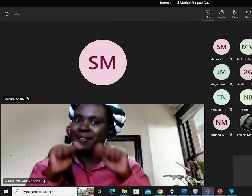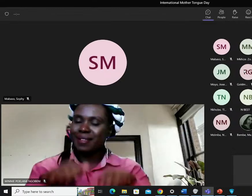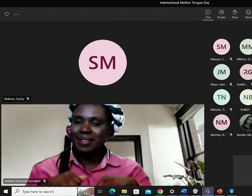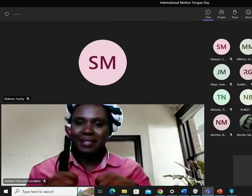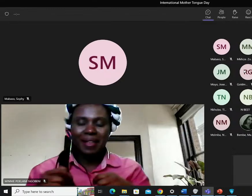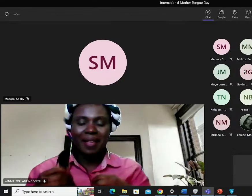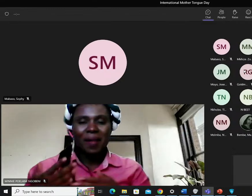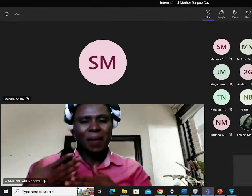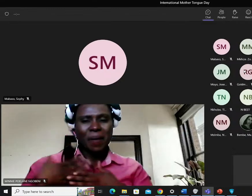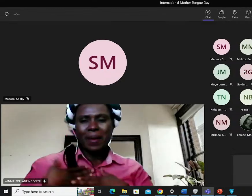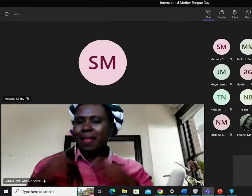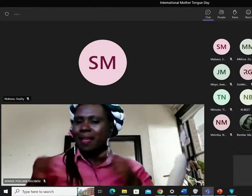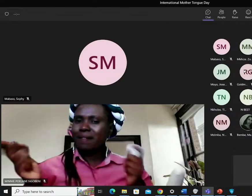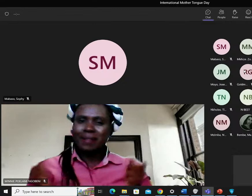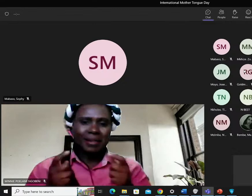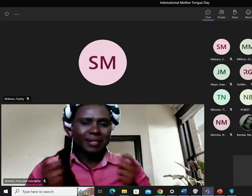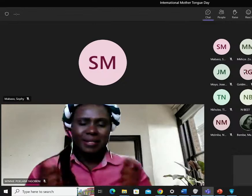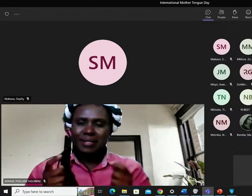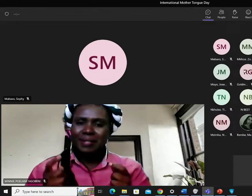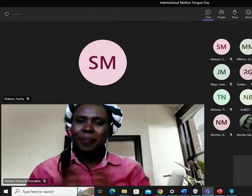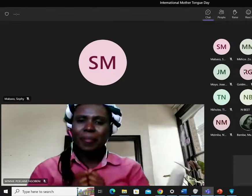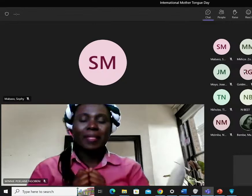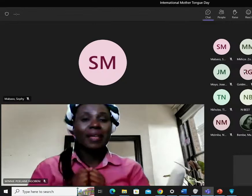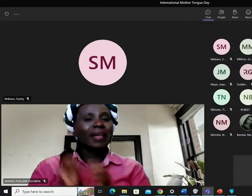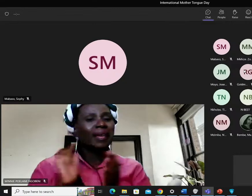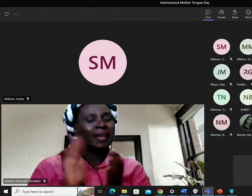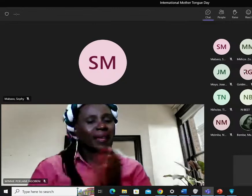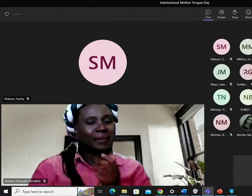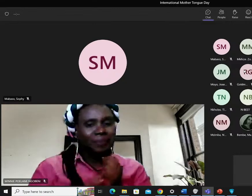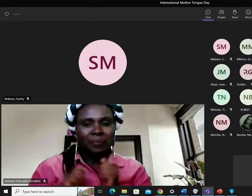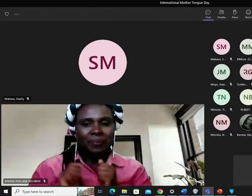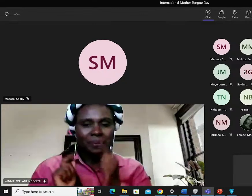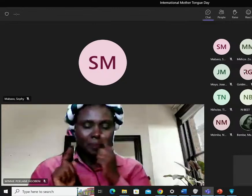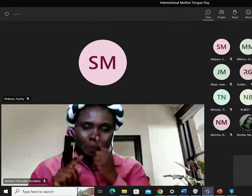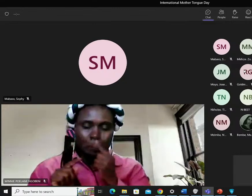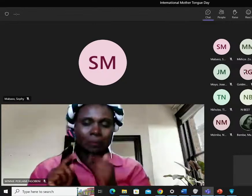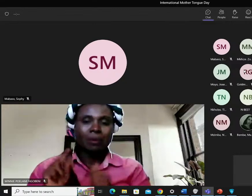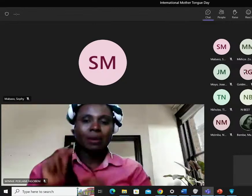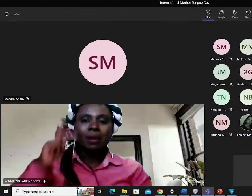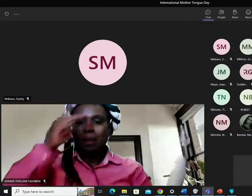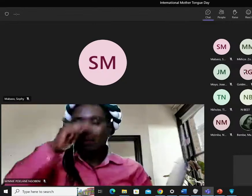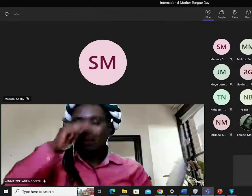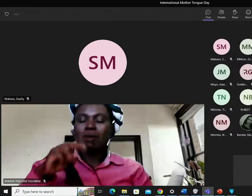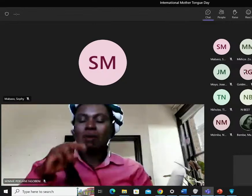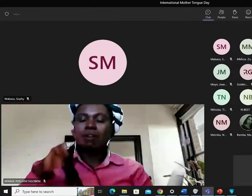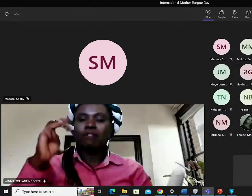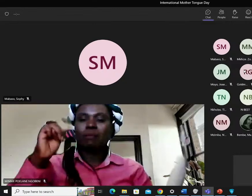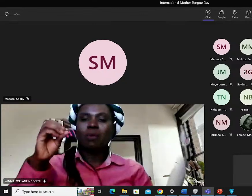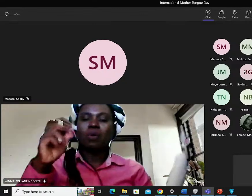dancing. And Prof. Muropa,